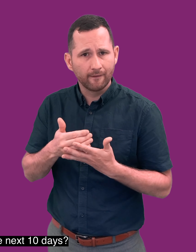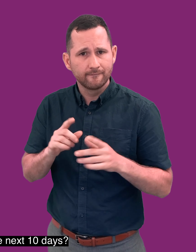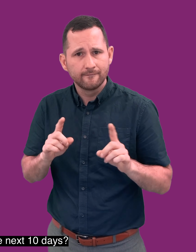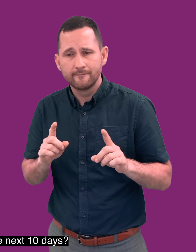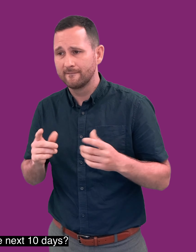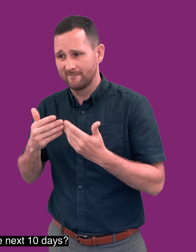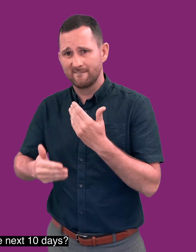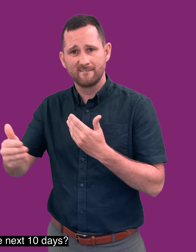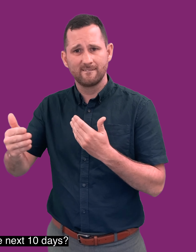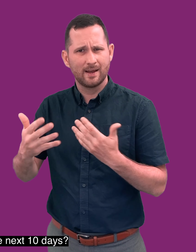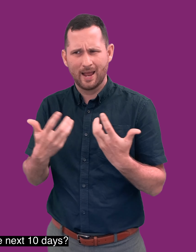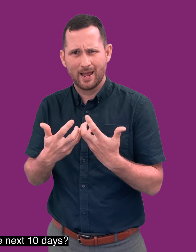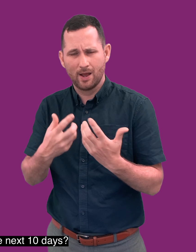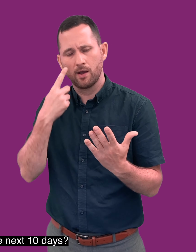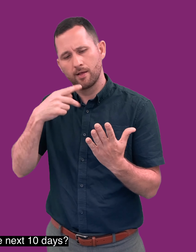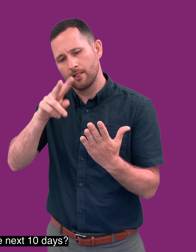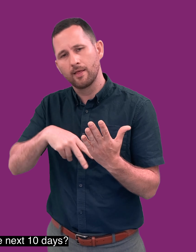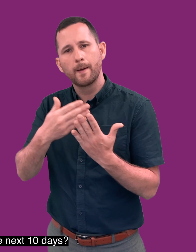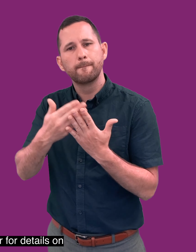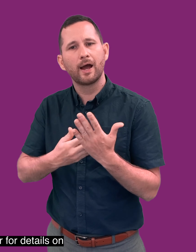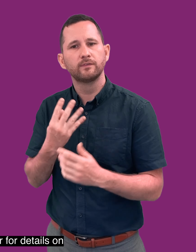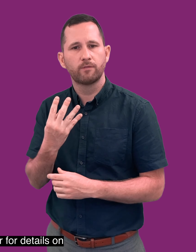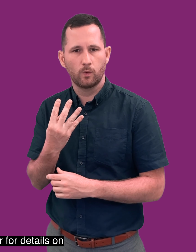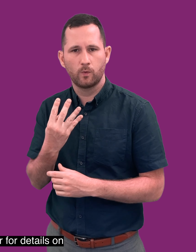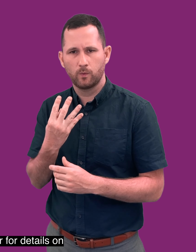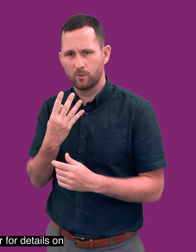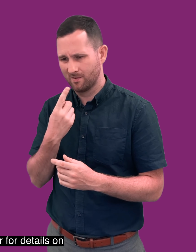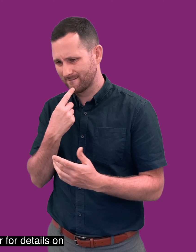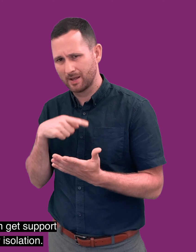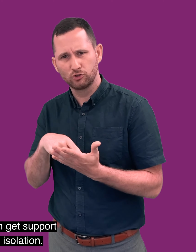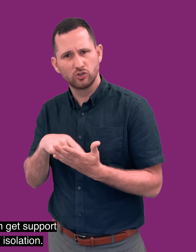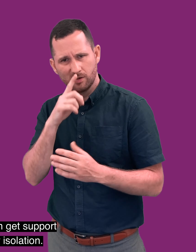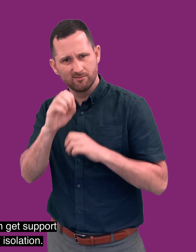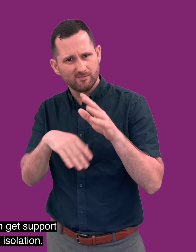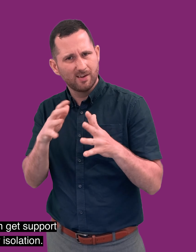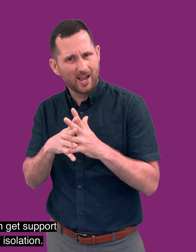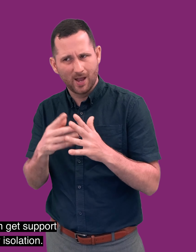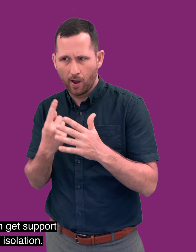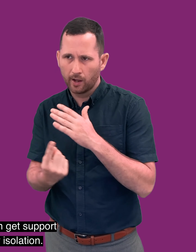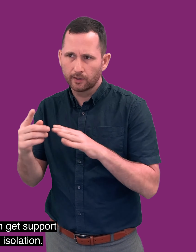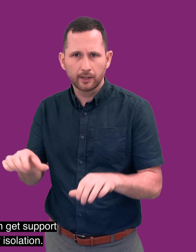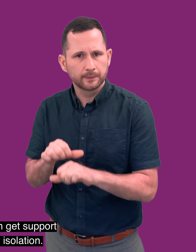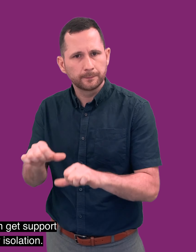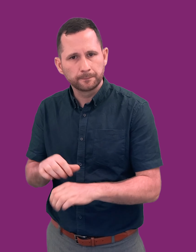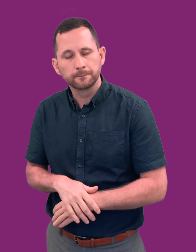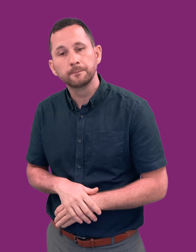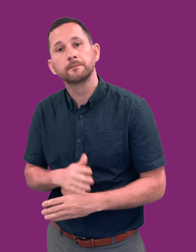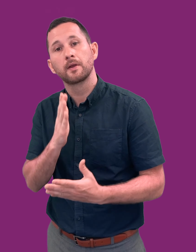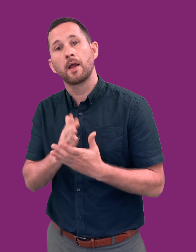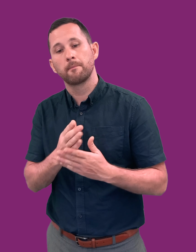home for the next 10 days? See page 4 for details on how you can get support with your isolation.